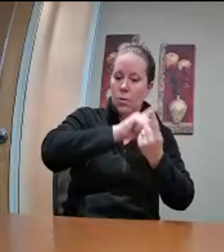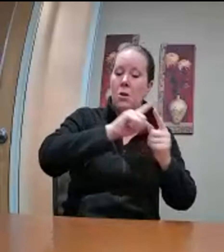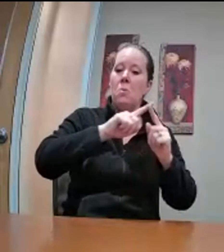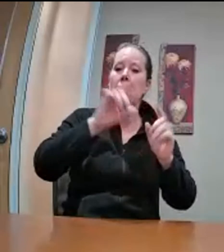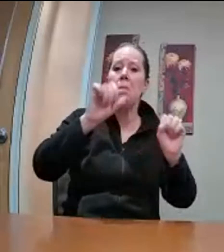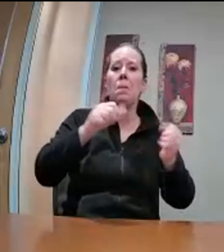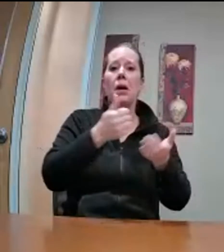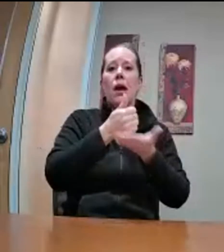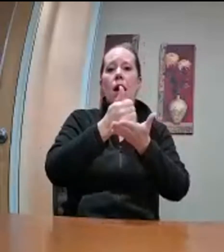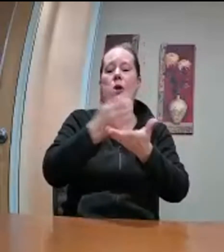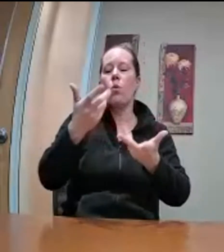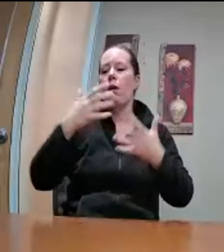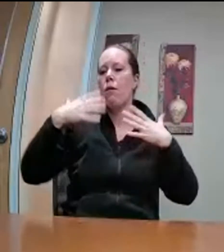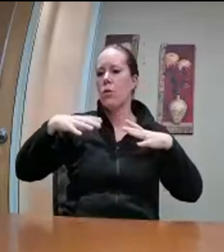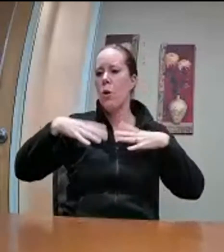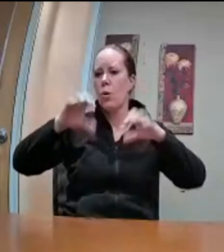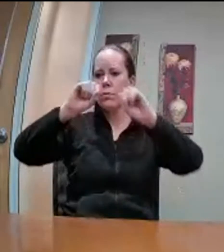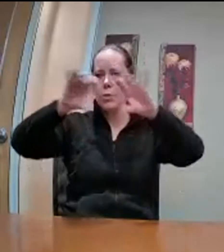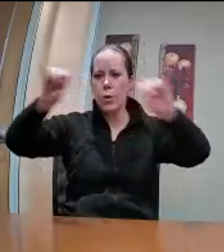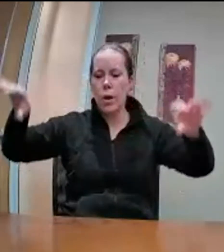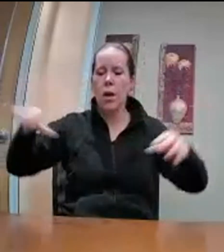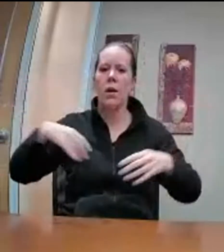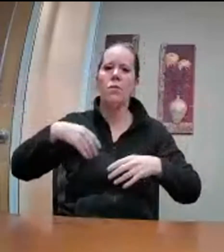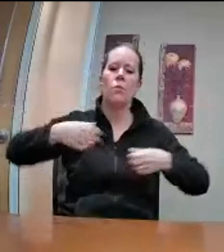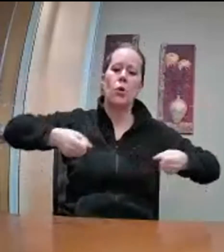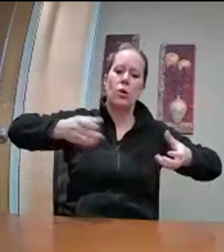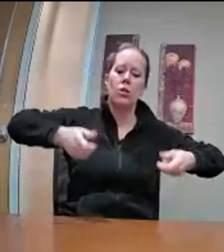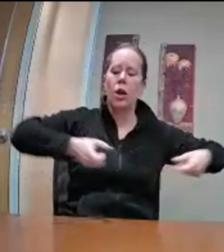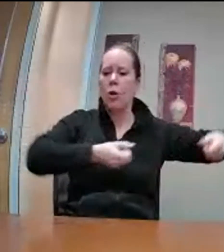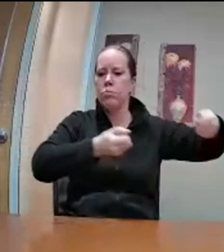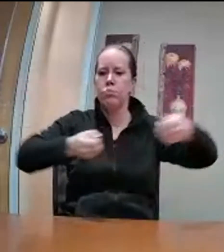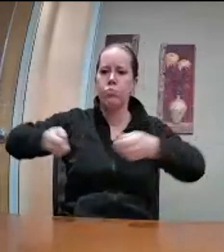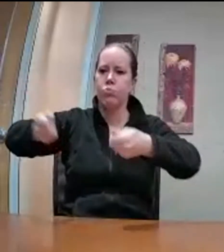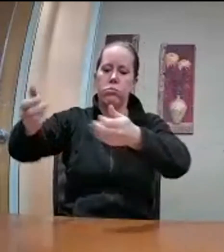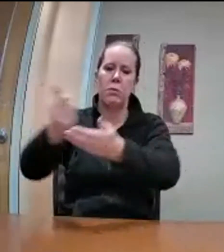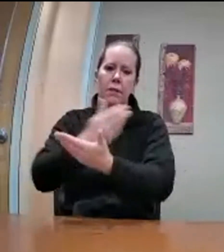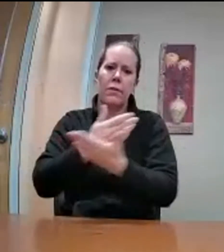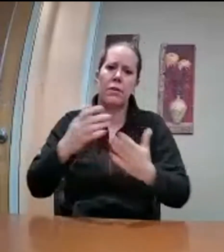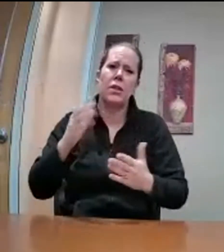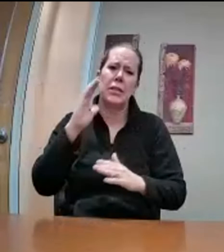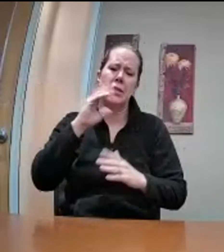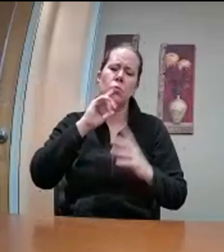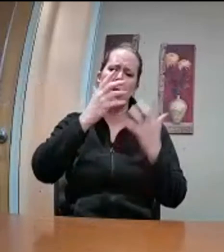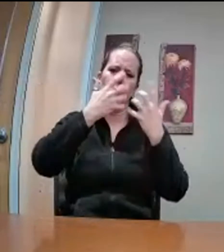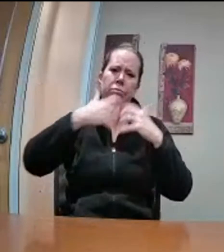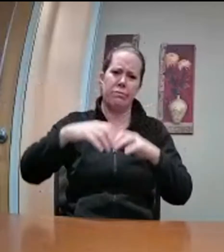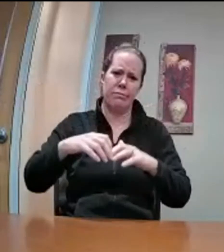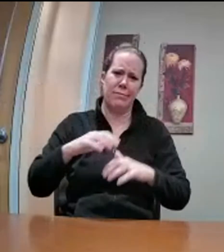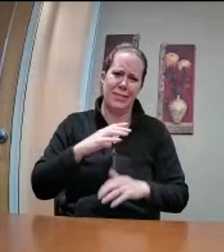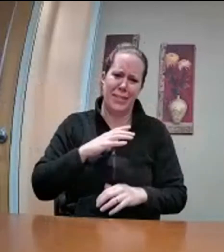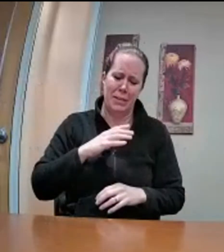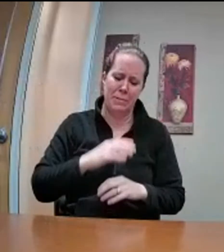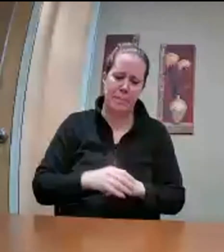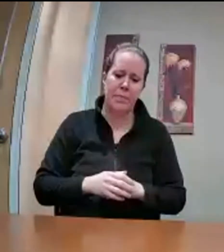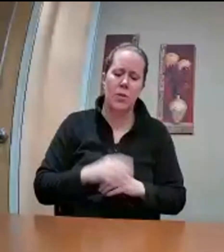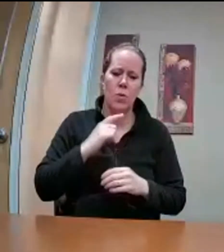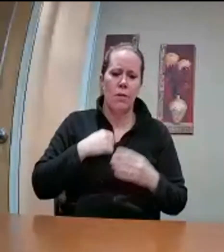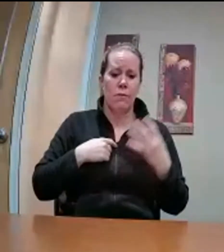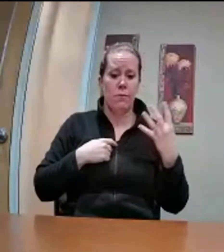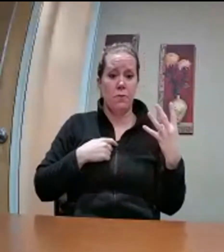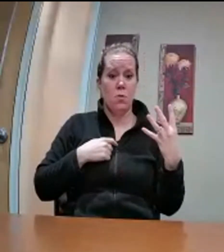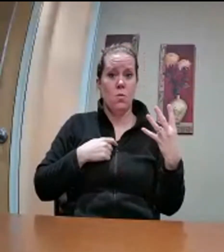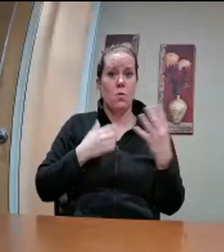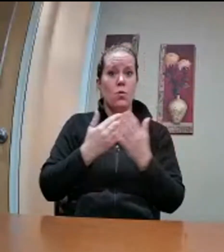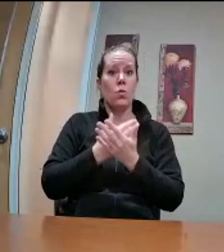do portering, they put away laundry, they can do things like that. And they're all working out really well. We had